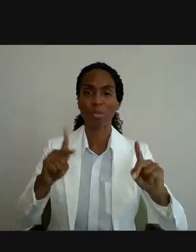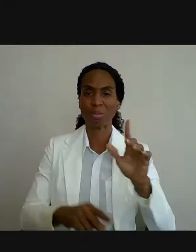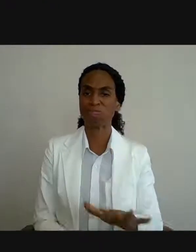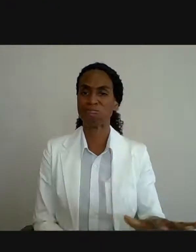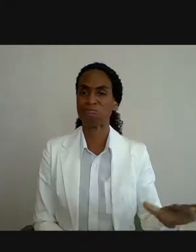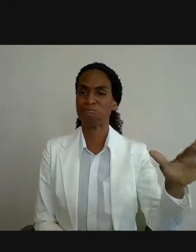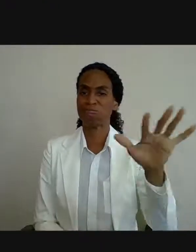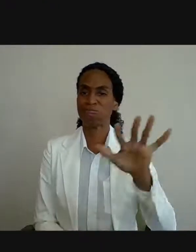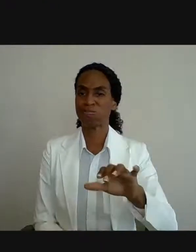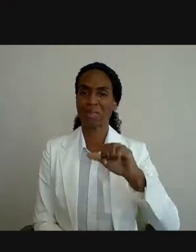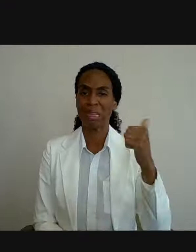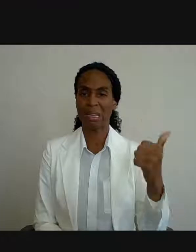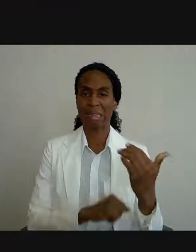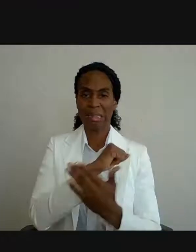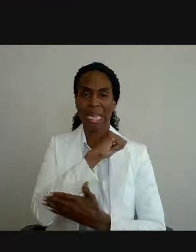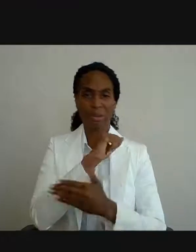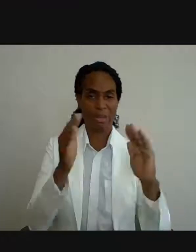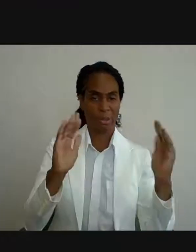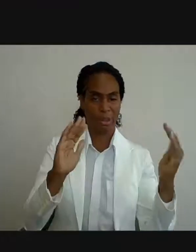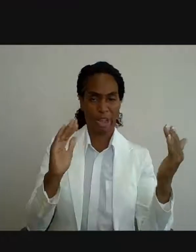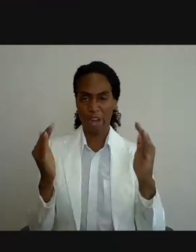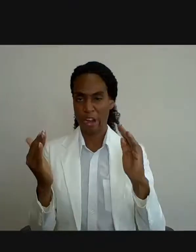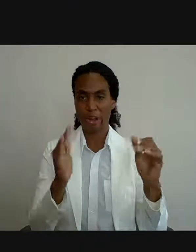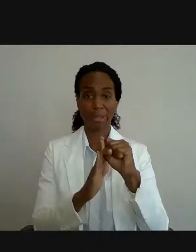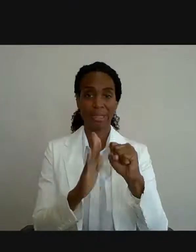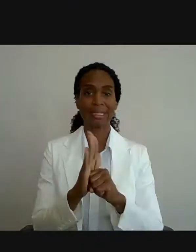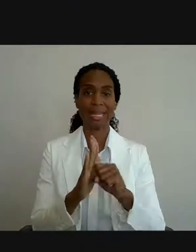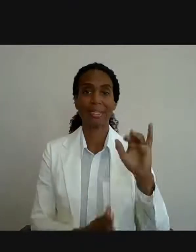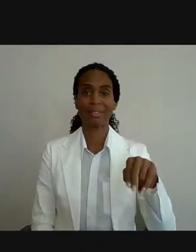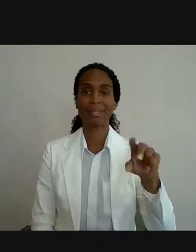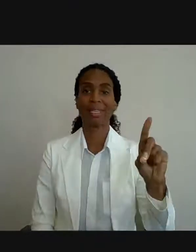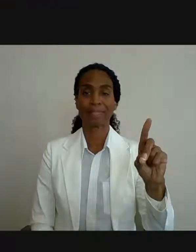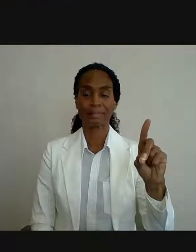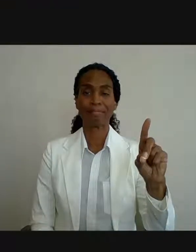any other county in the state of Indiana.